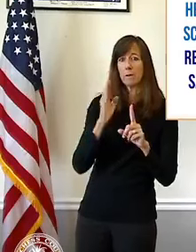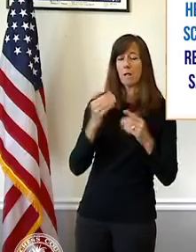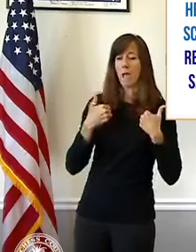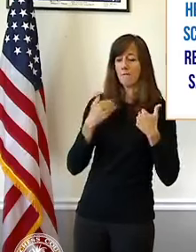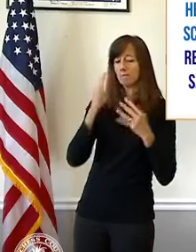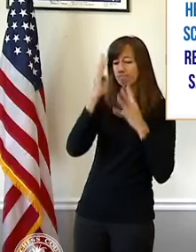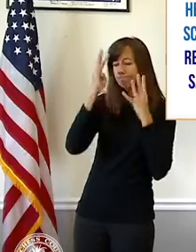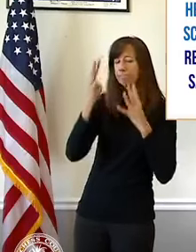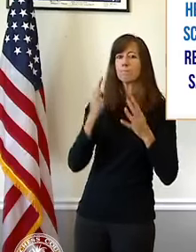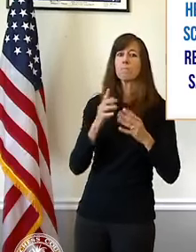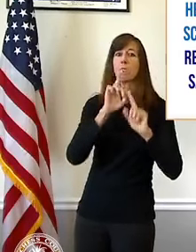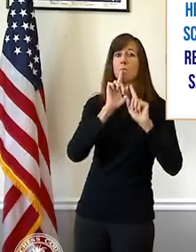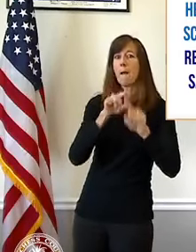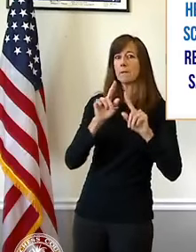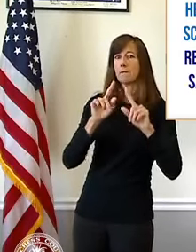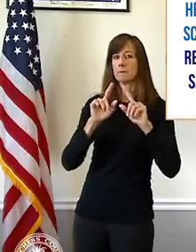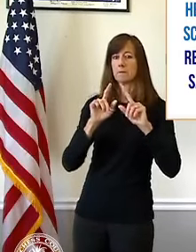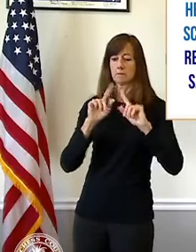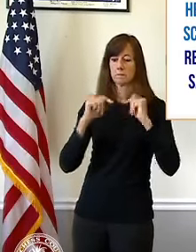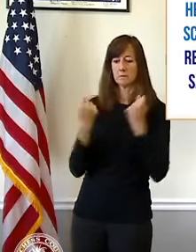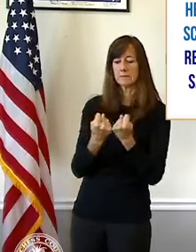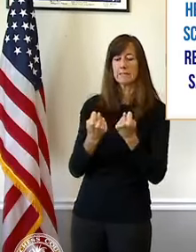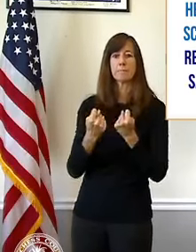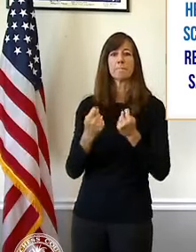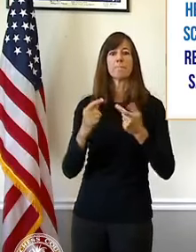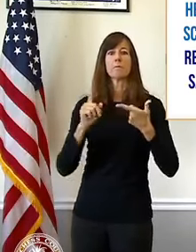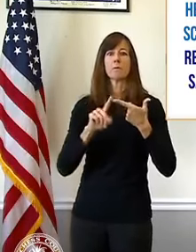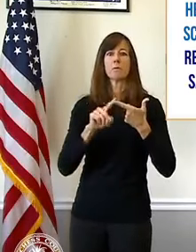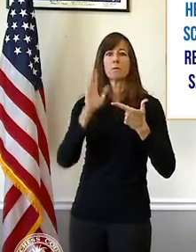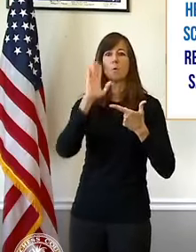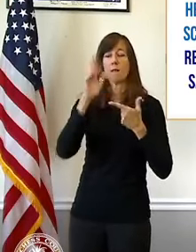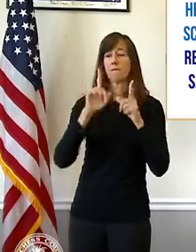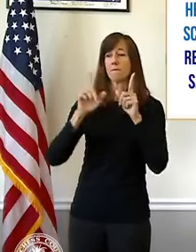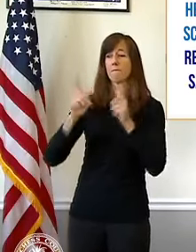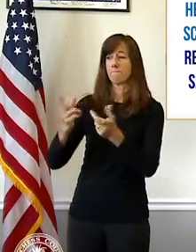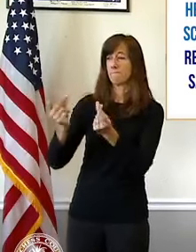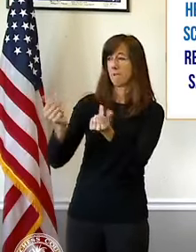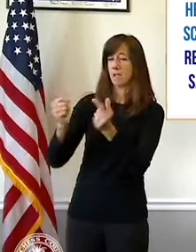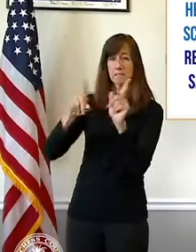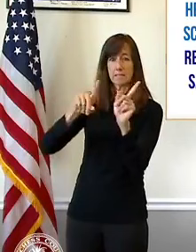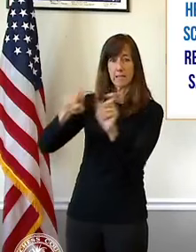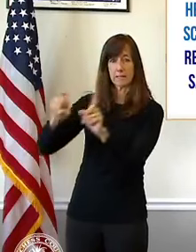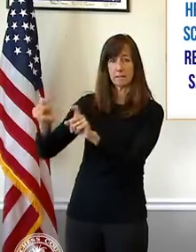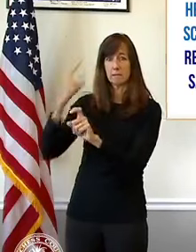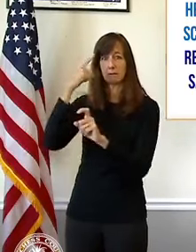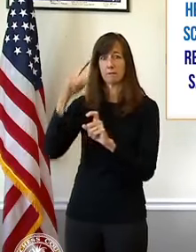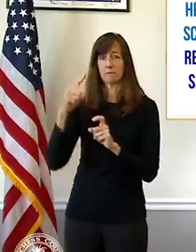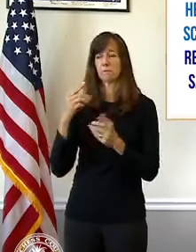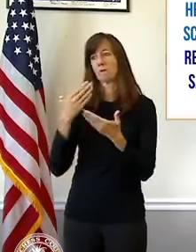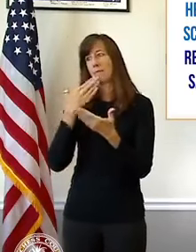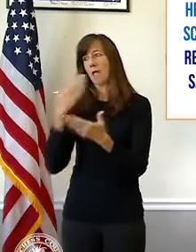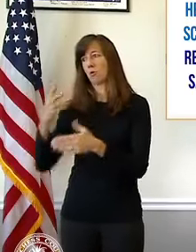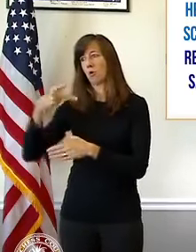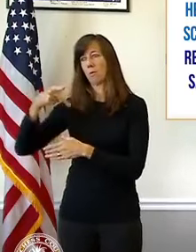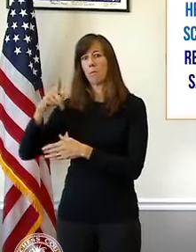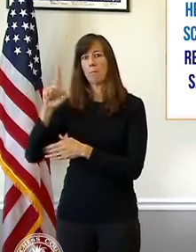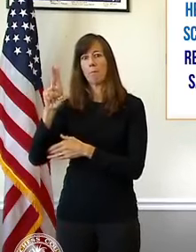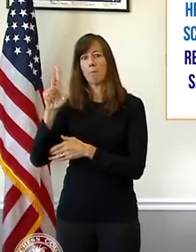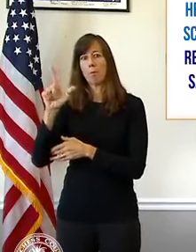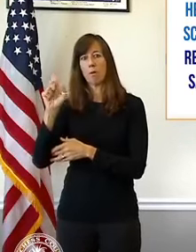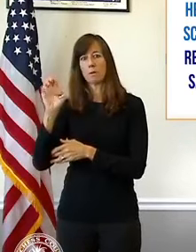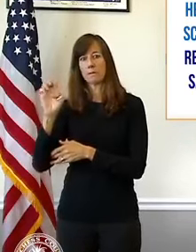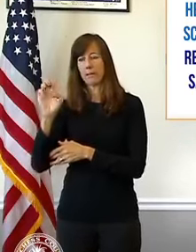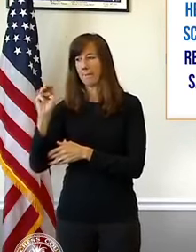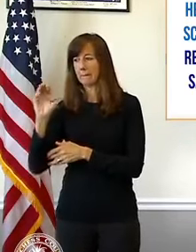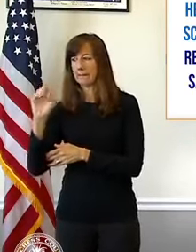We have rapid testing and priority testing thanks to PulseMD for school districts. We're looking at a wider purchase of